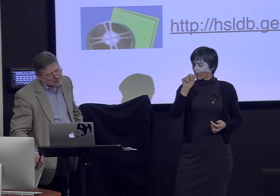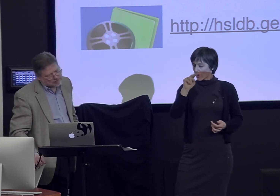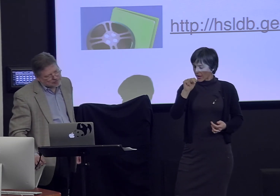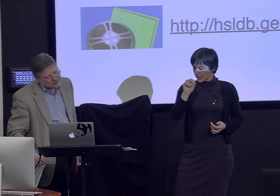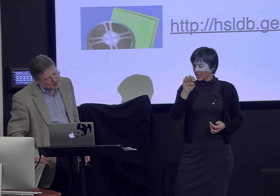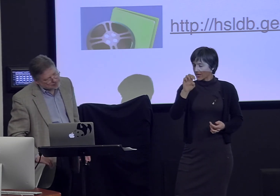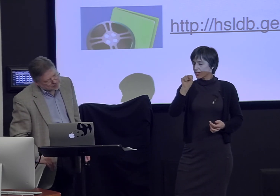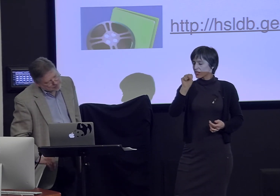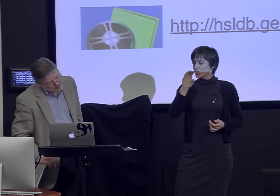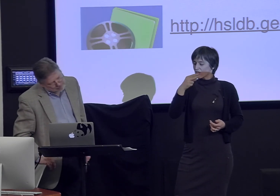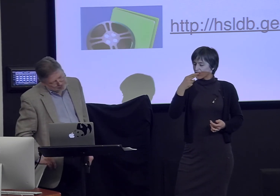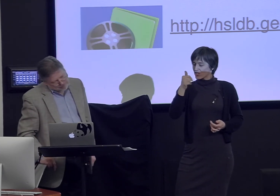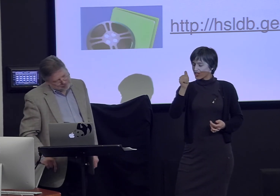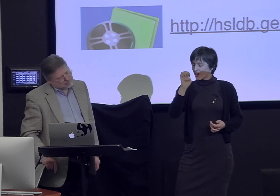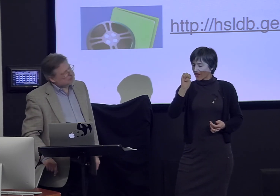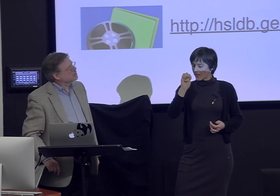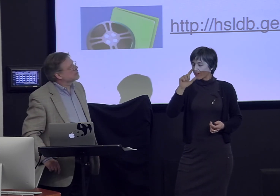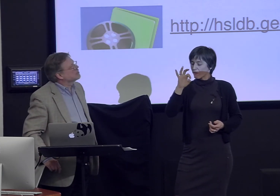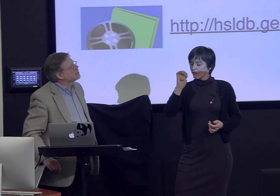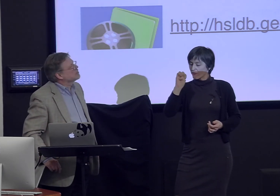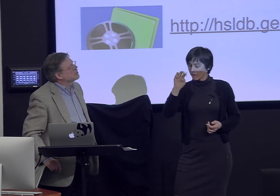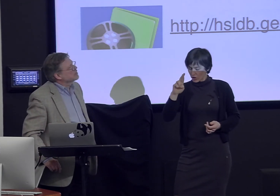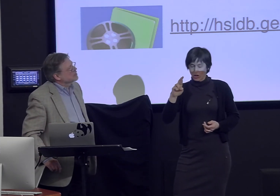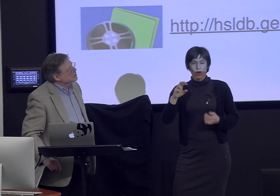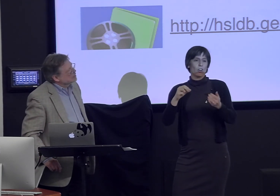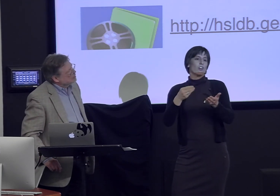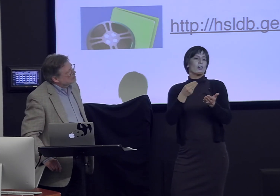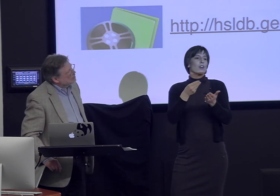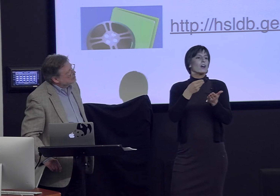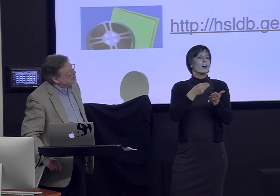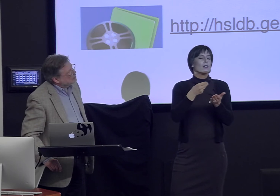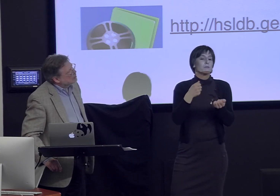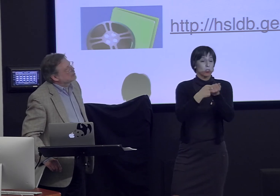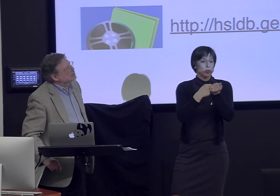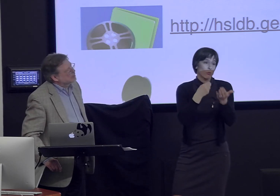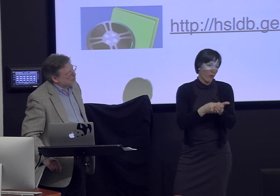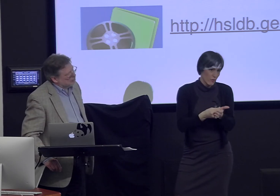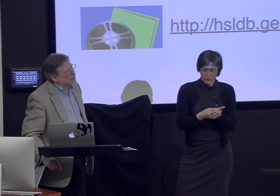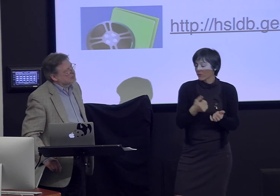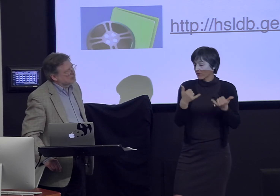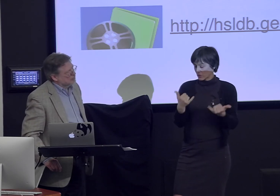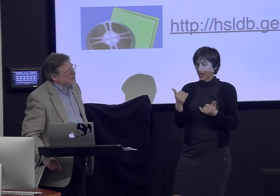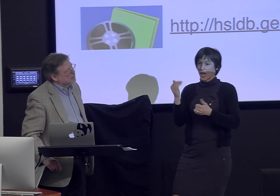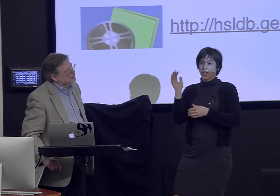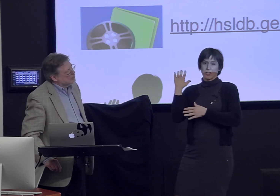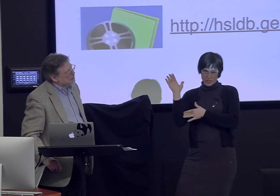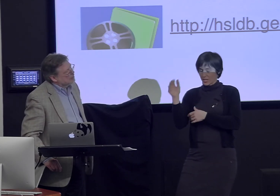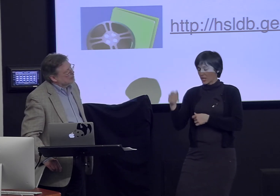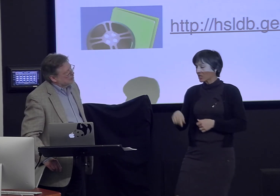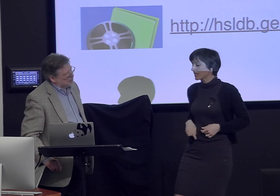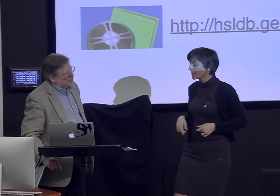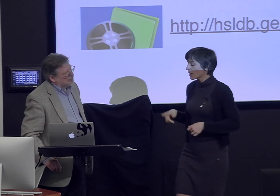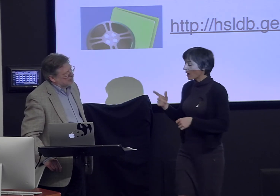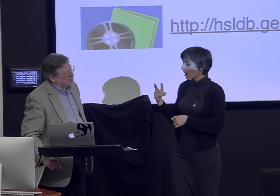podium here. I'd like to thank William H., the William H. and Ruth Crane Schaefer Endowment for their support for